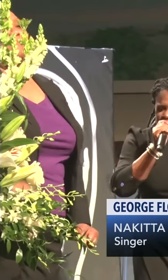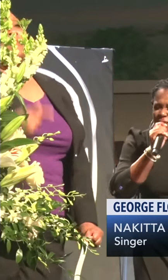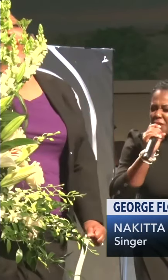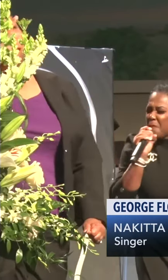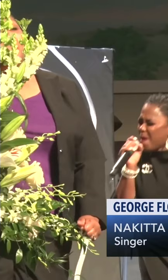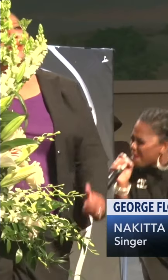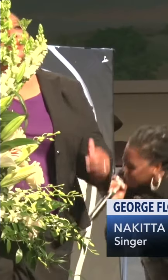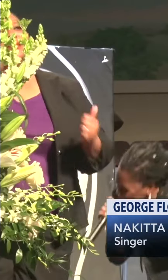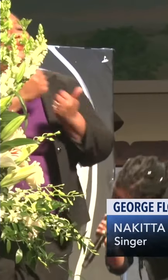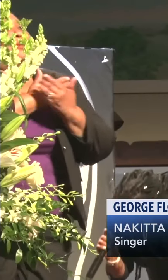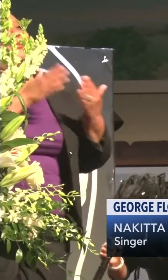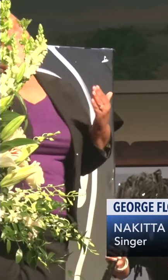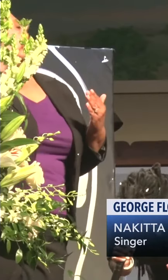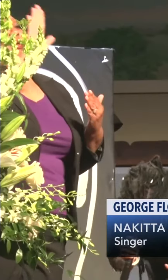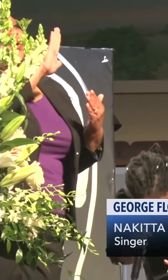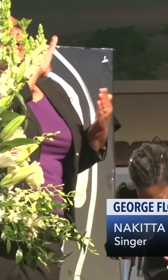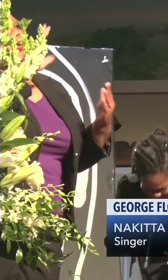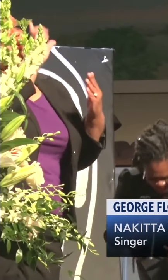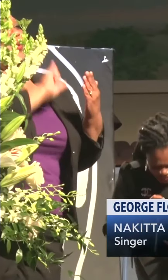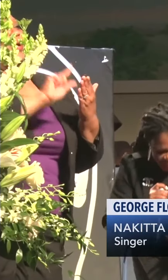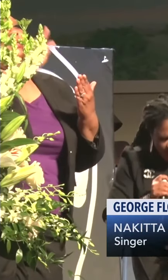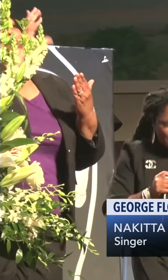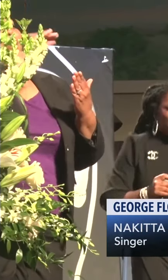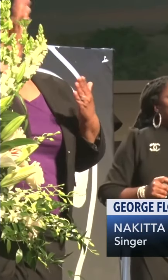for your goodness and your mercy,